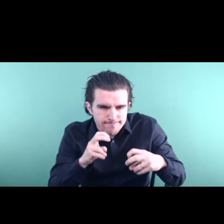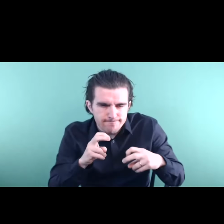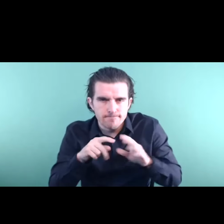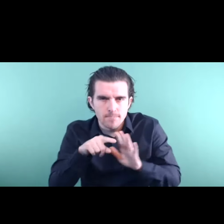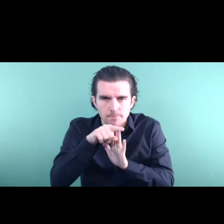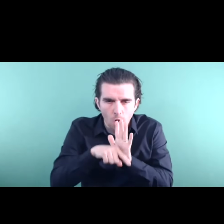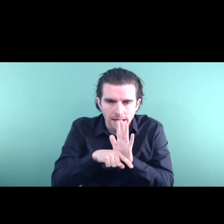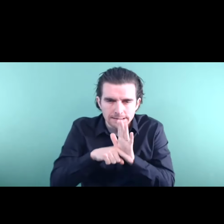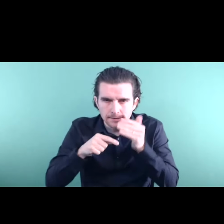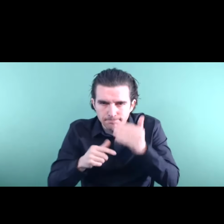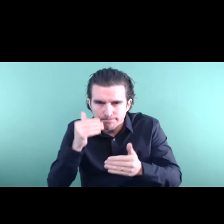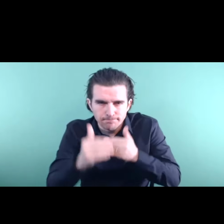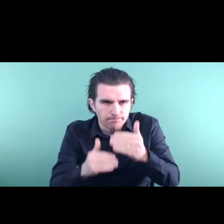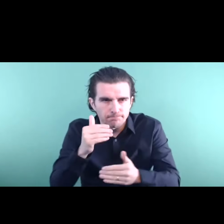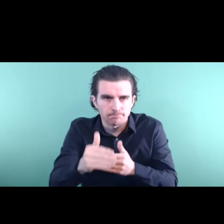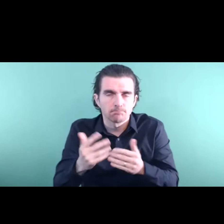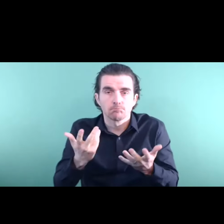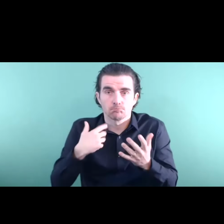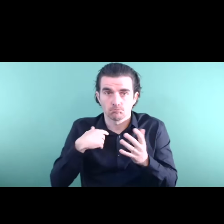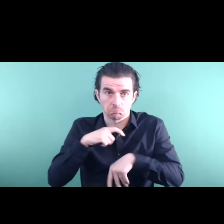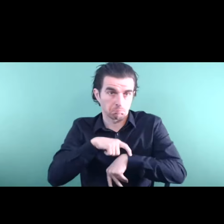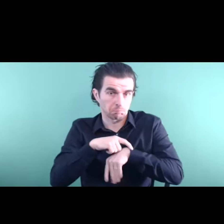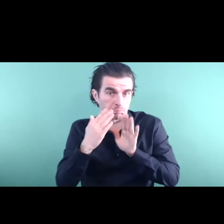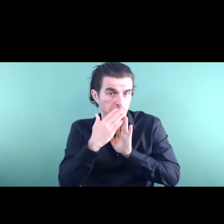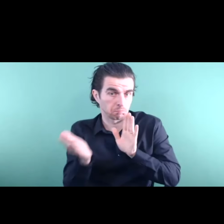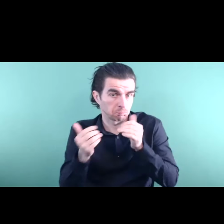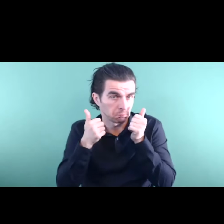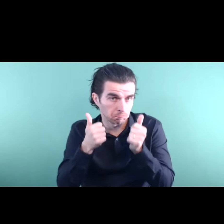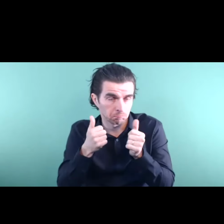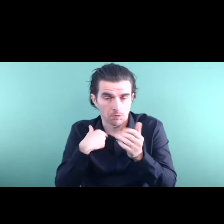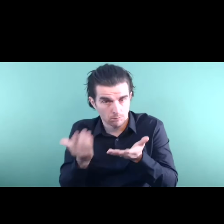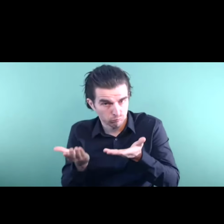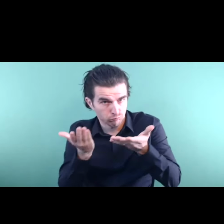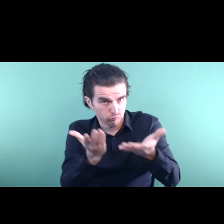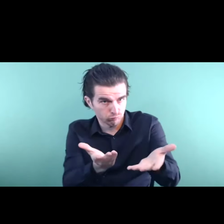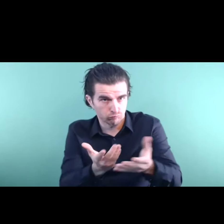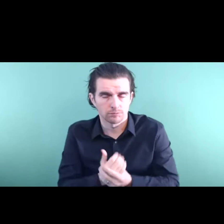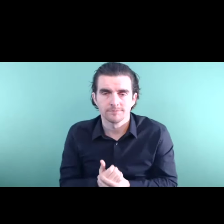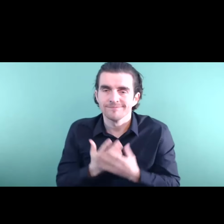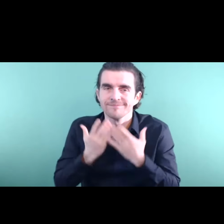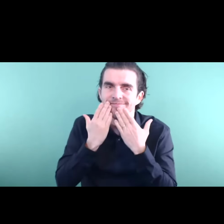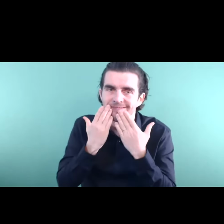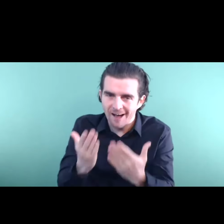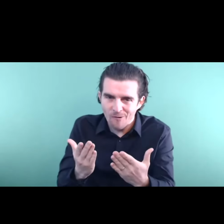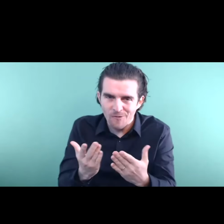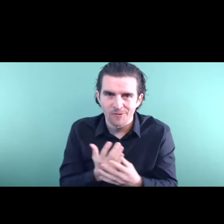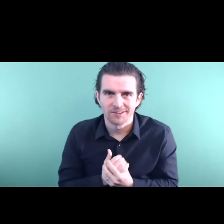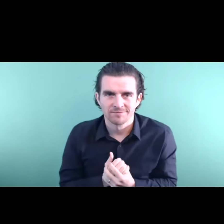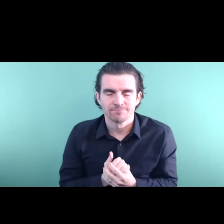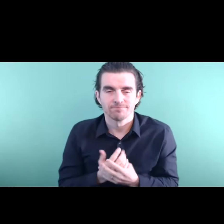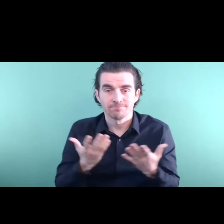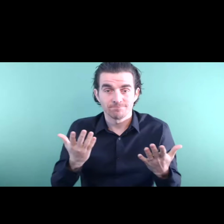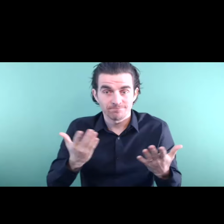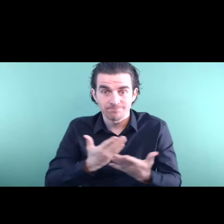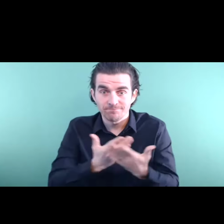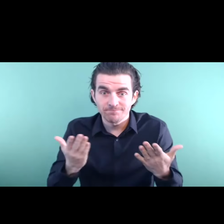It was really great to listen to the presentation of Professor Degener and Madame De Vandes. It was really nice and